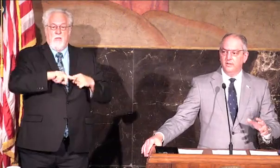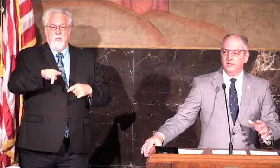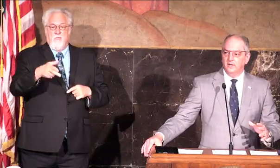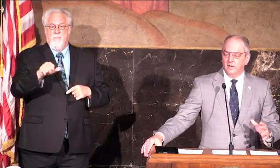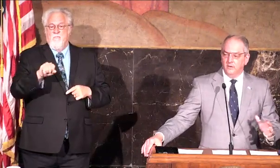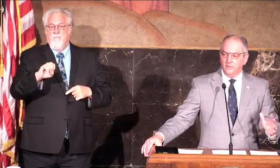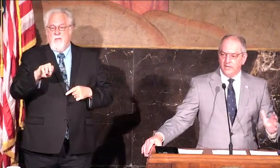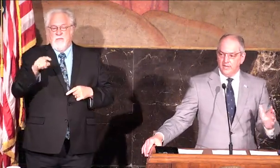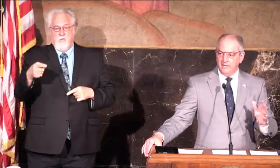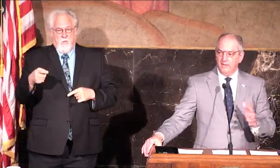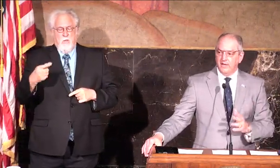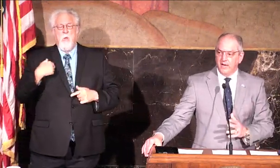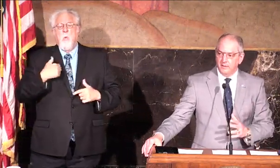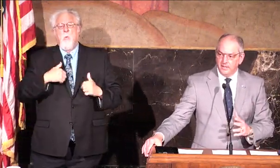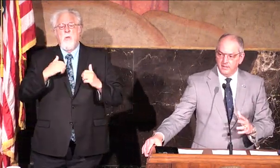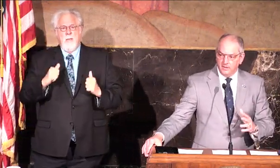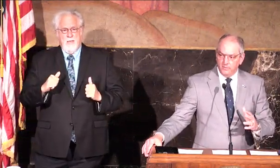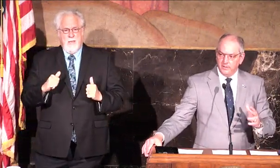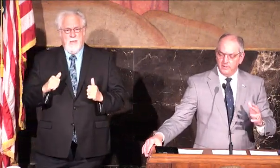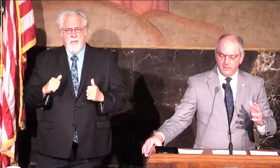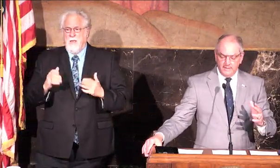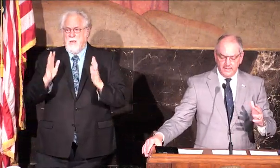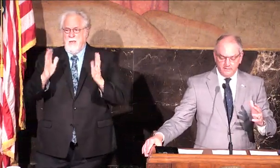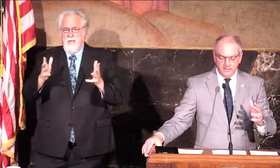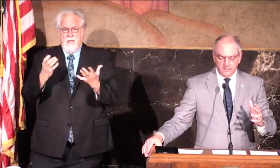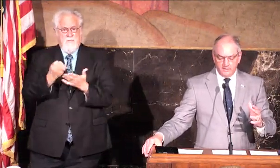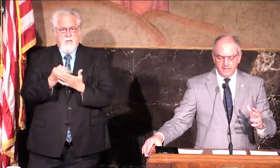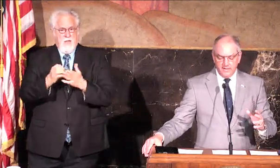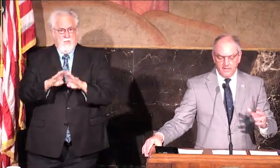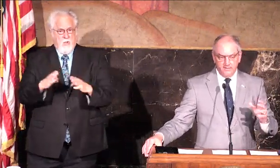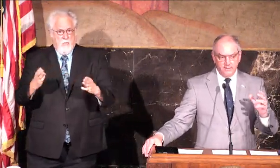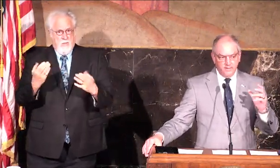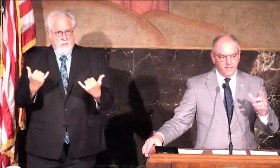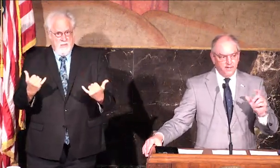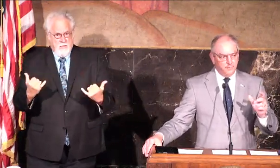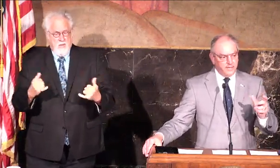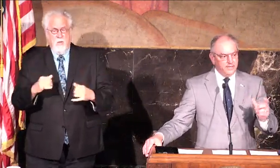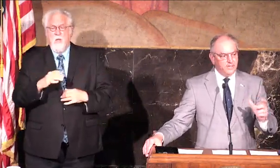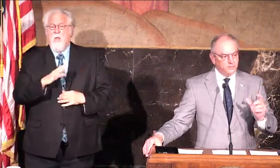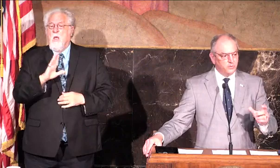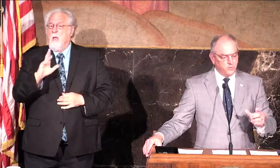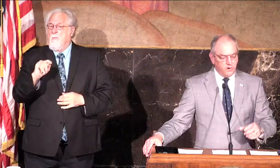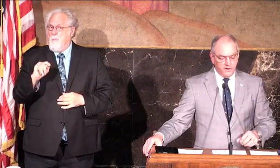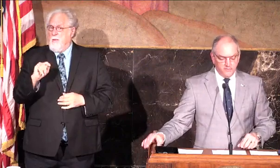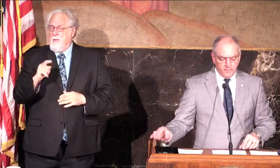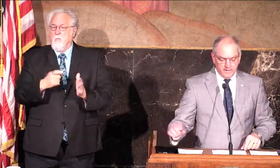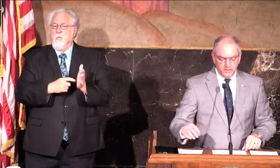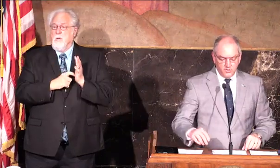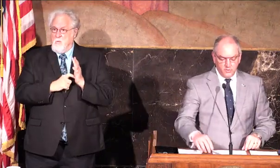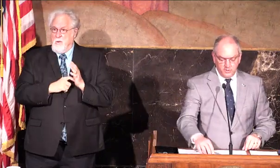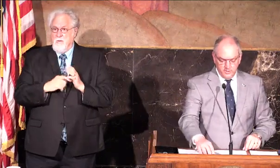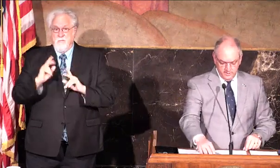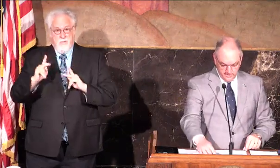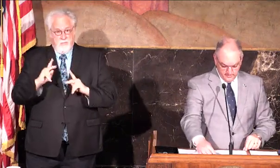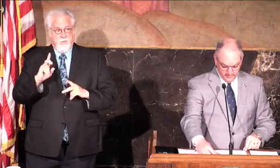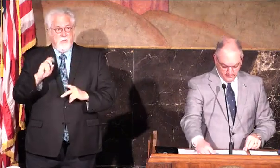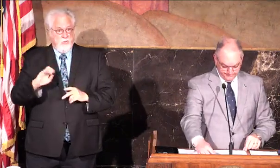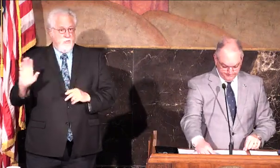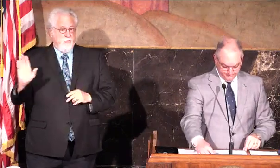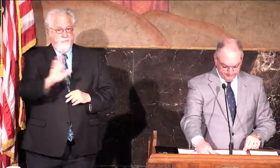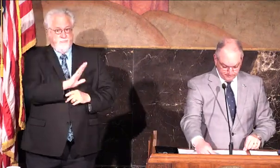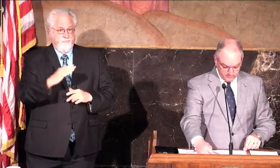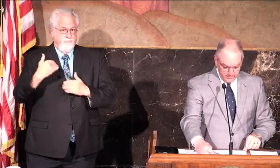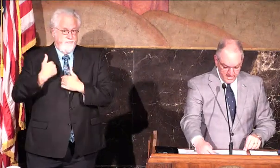1. We can leave the economy open as it is right now, but it does require everybody doing their